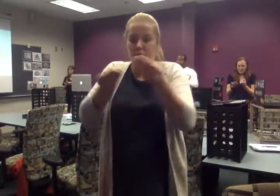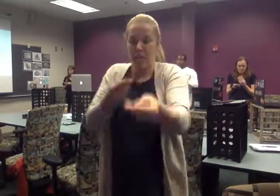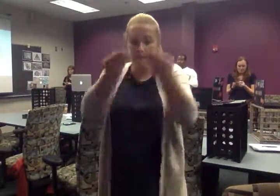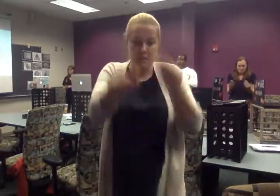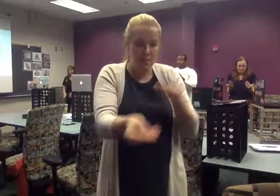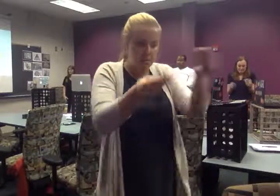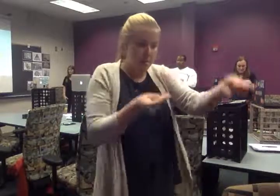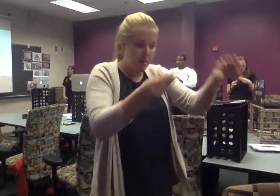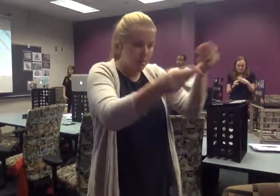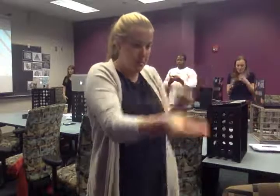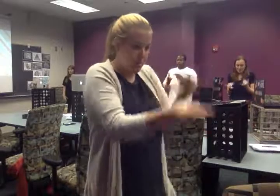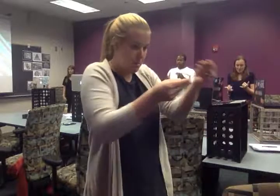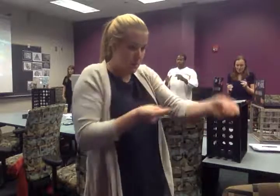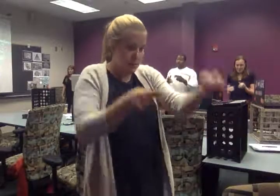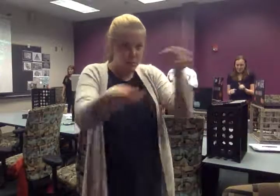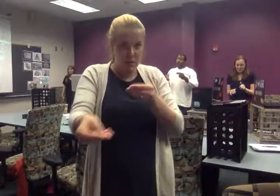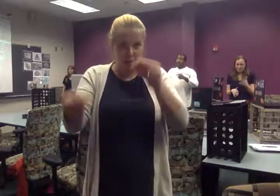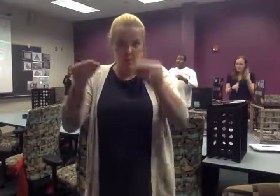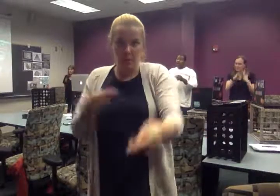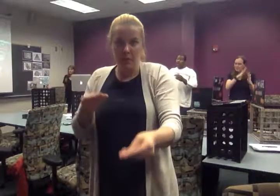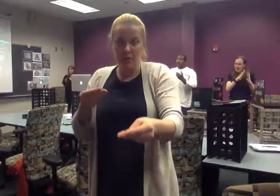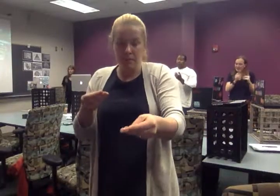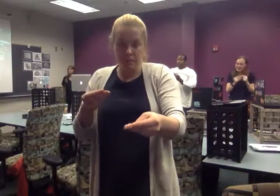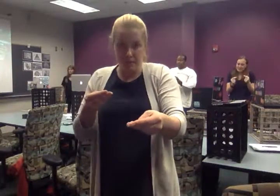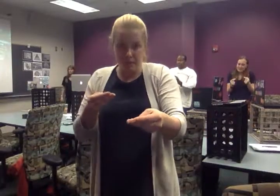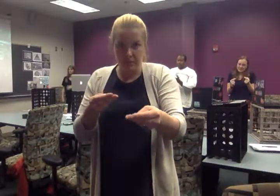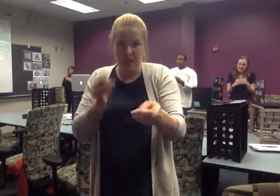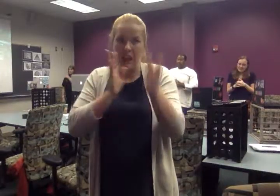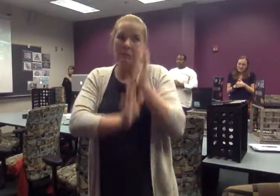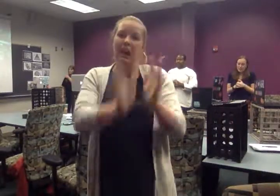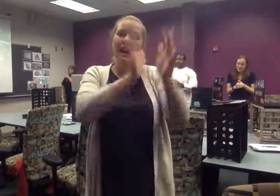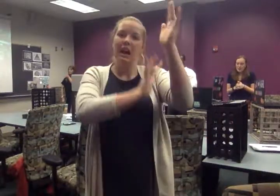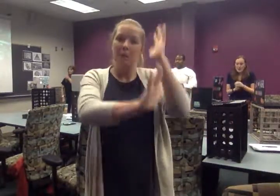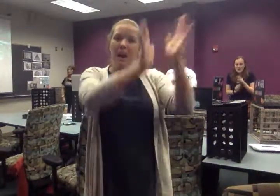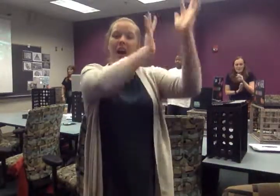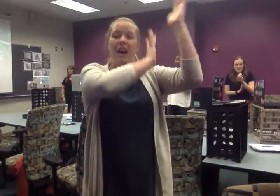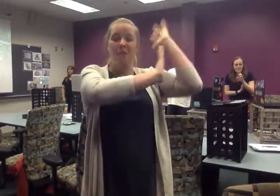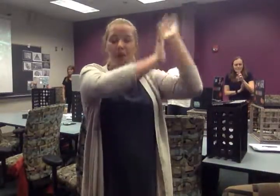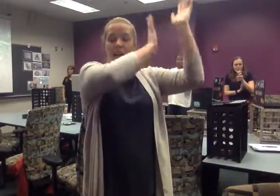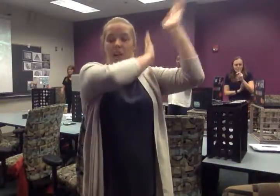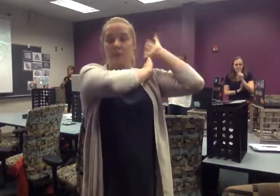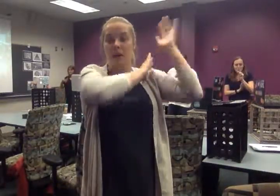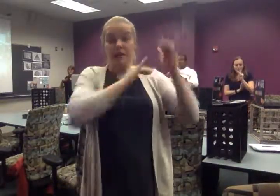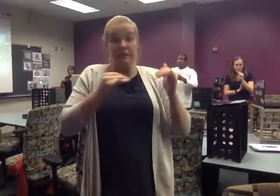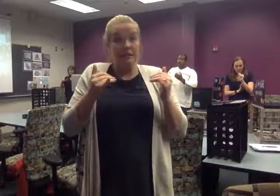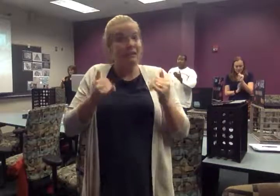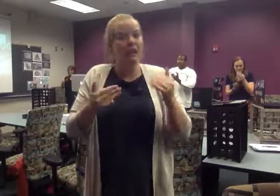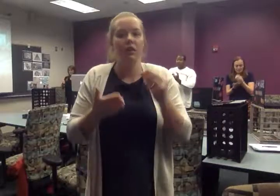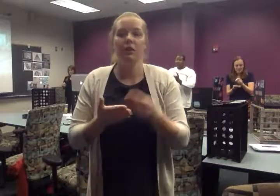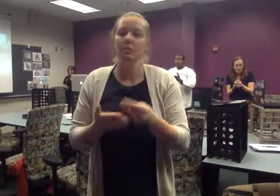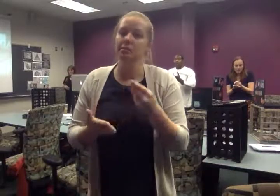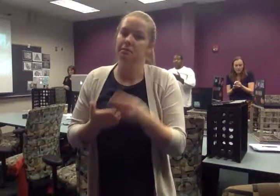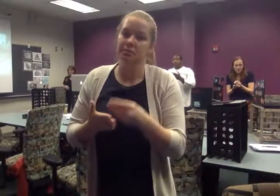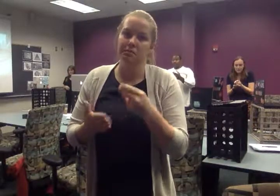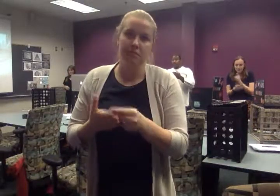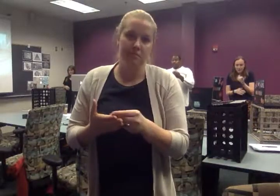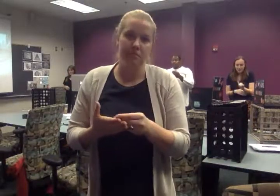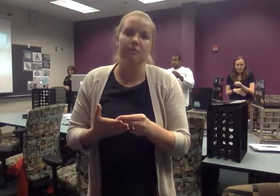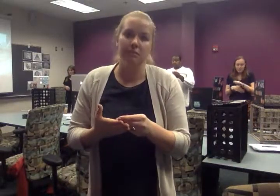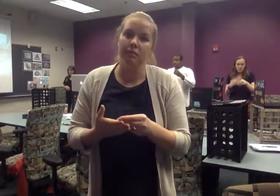is a cringy word. And secondly, a market economy is like, basically all economies these days. And a command economy is what we called the